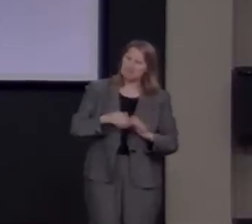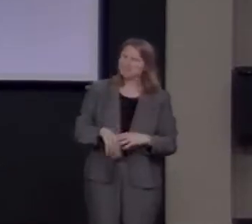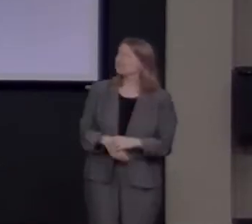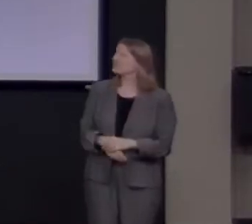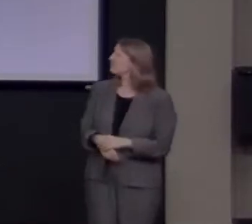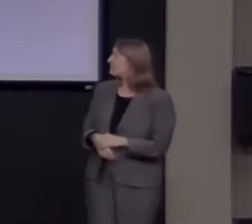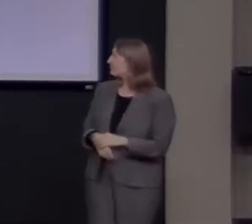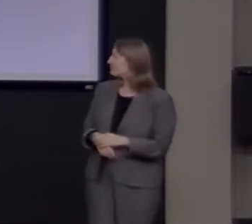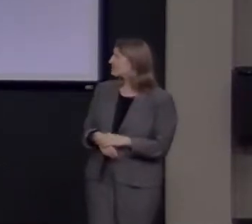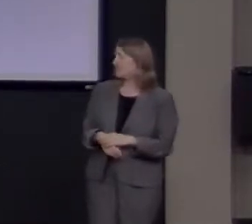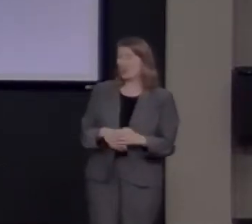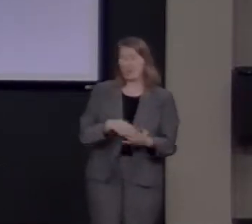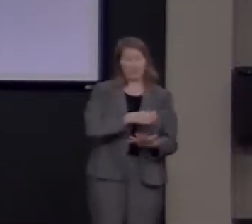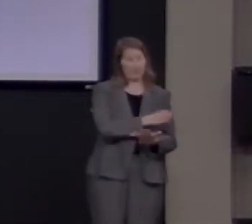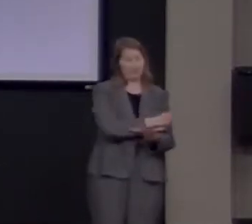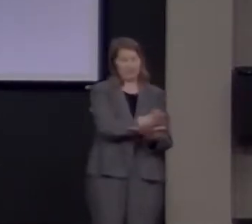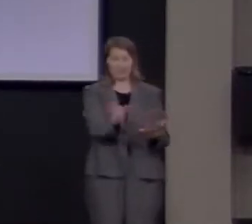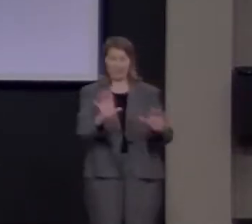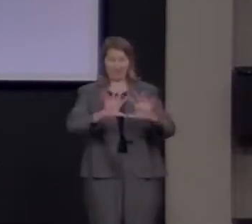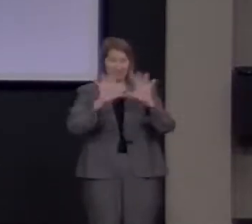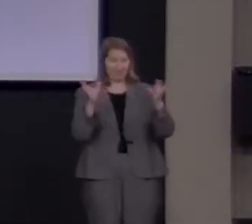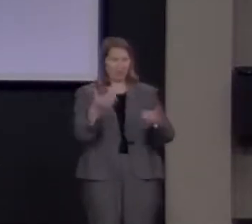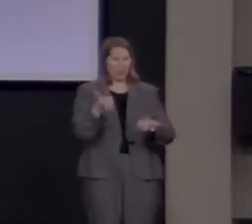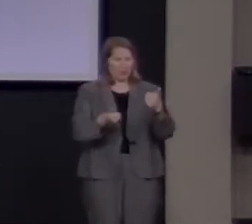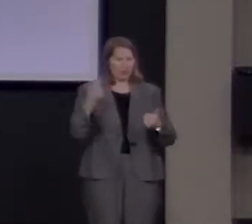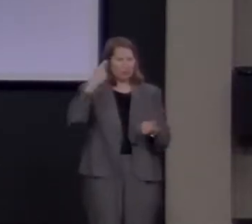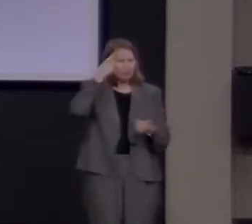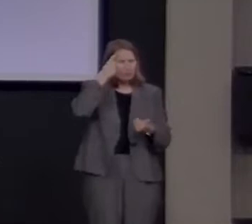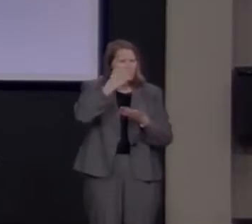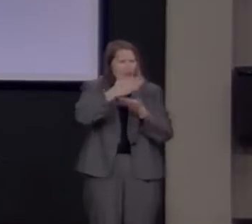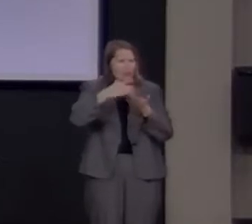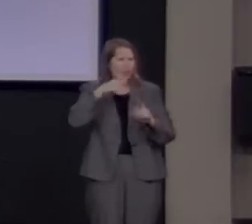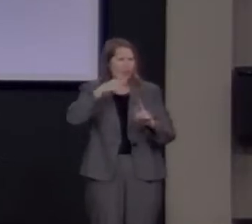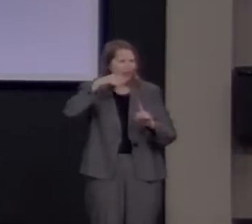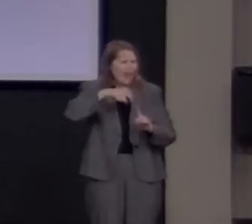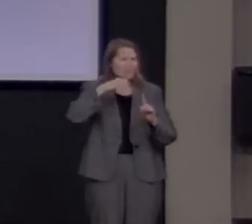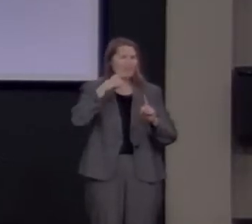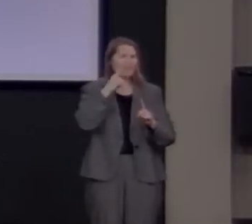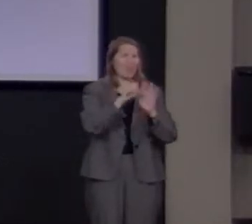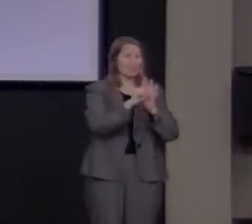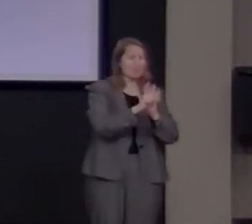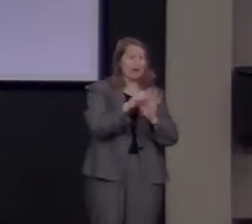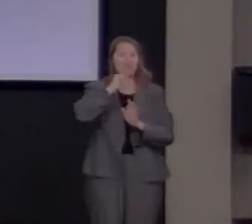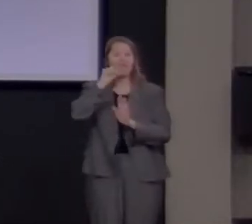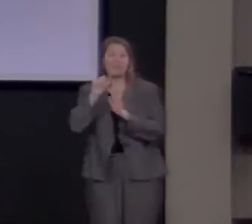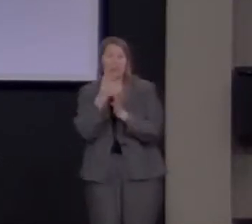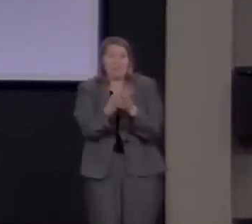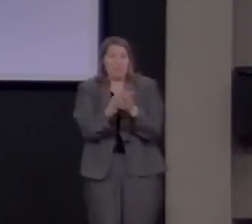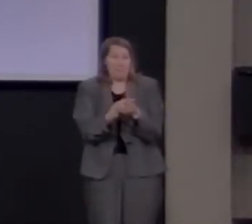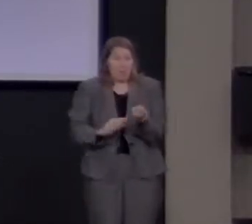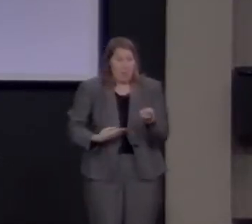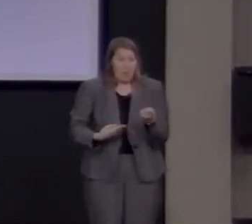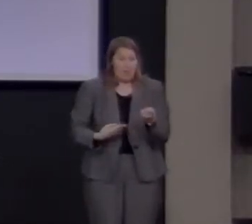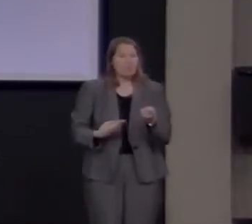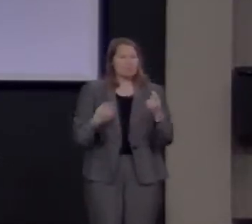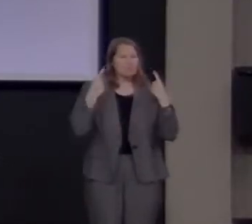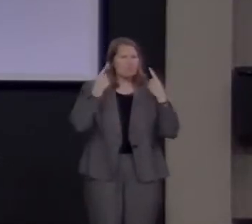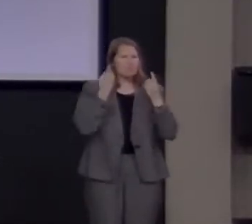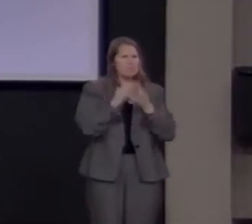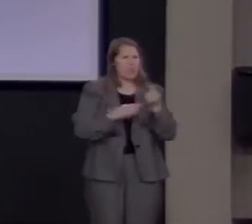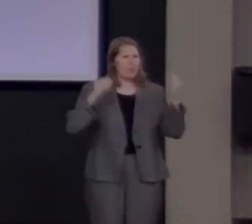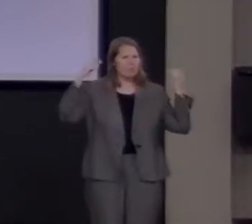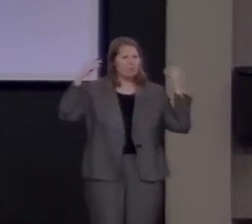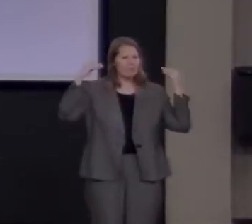at, across all of these studies, which brain regions are activated in both the symbolic and the non-symbolic. And we see bilateral